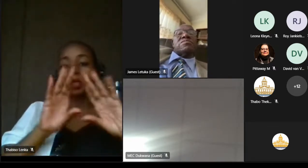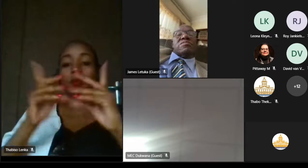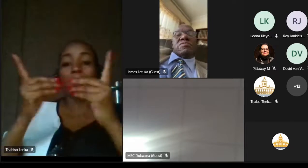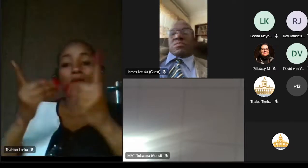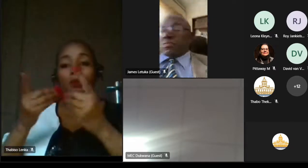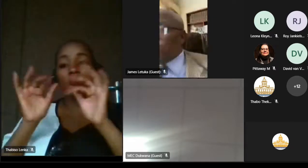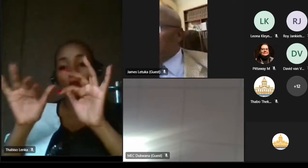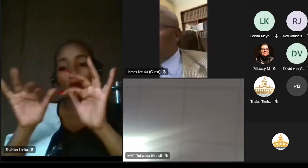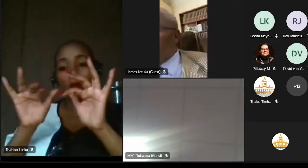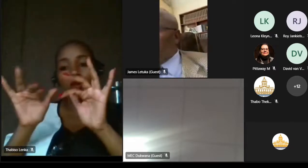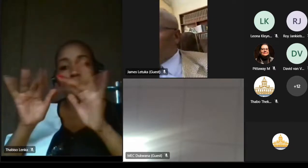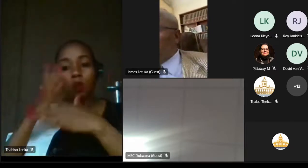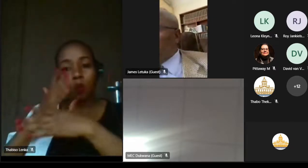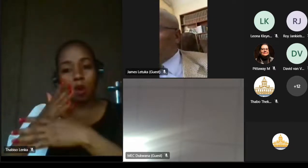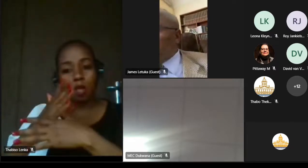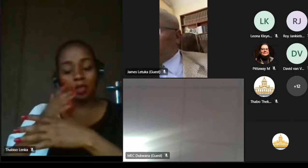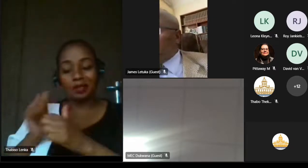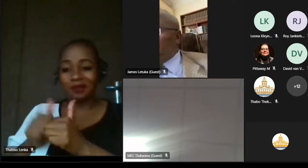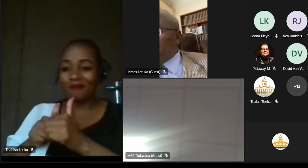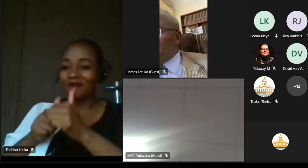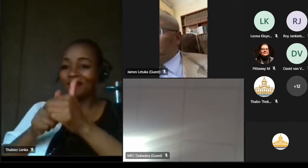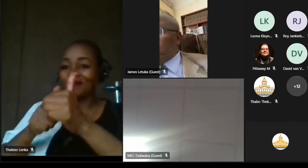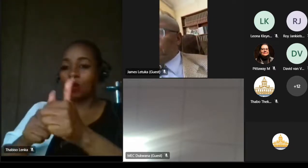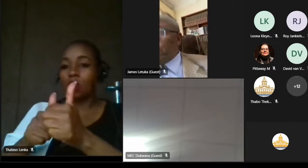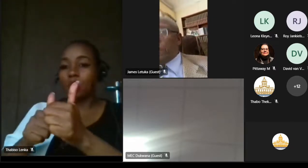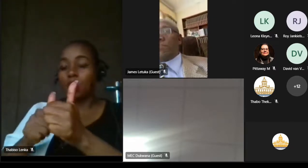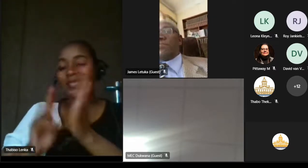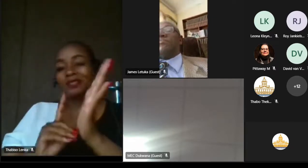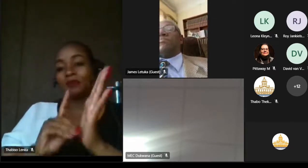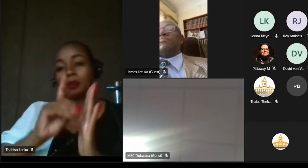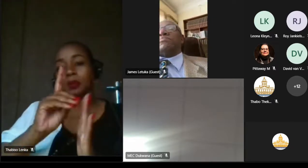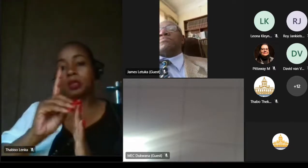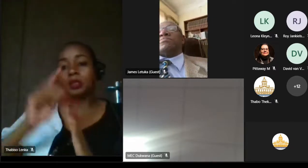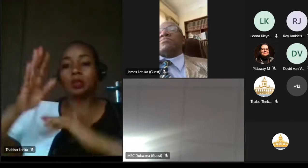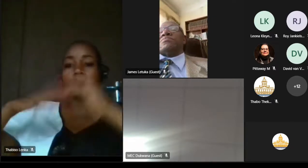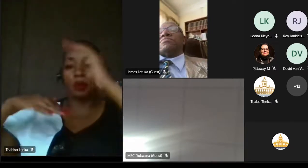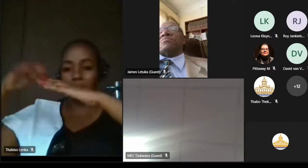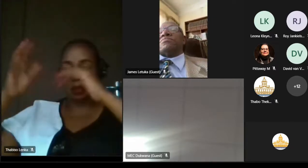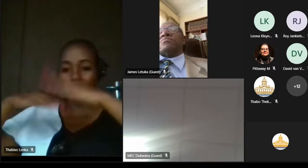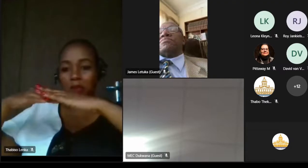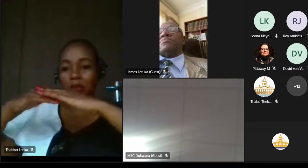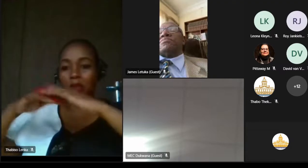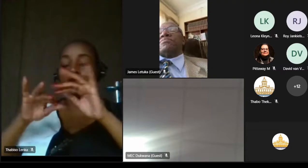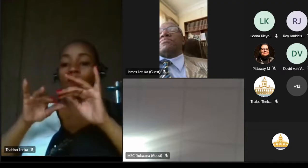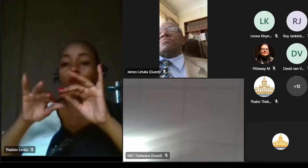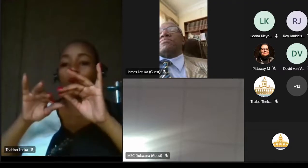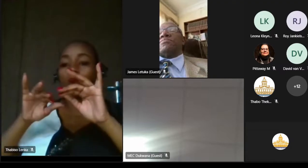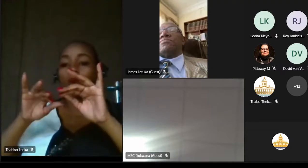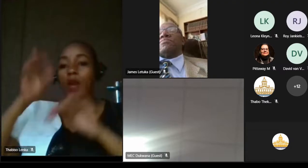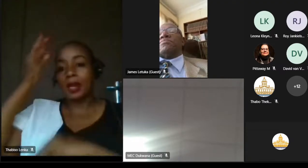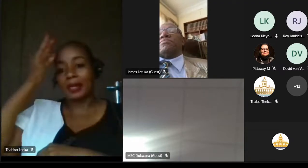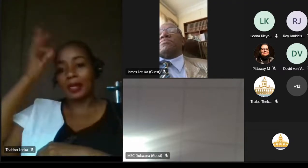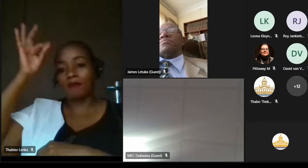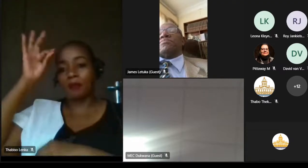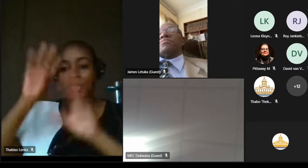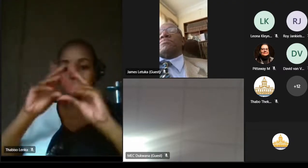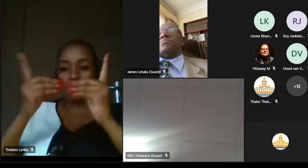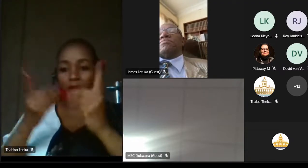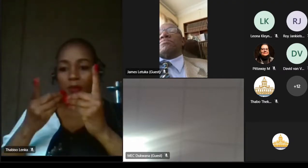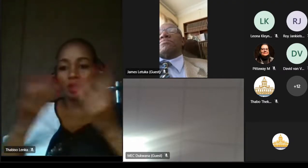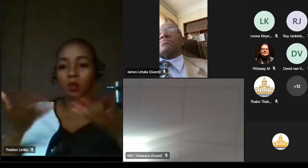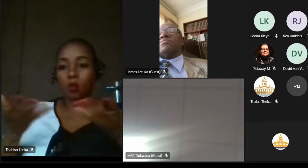Infrastructure remains central to the development of and implementation of infrastructure for all government departments in the province.